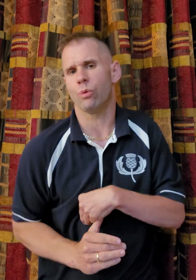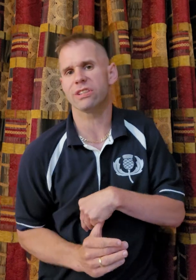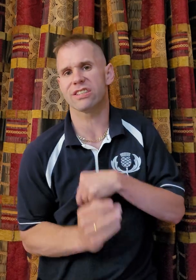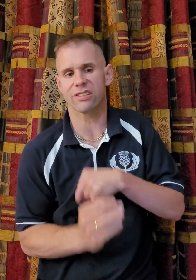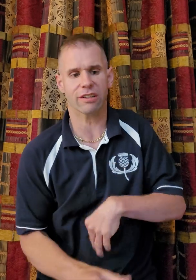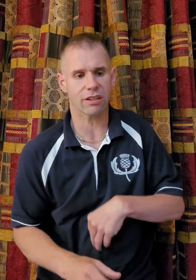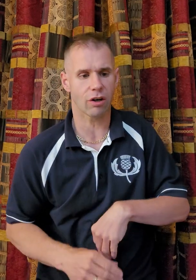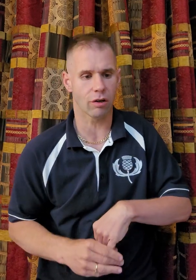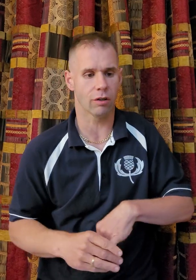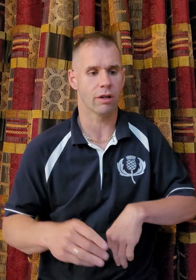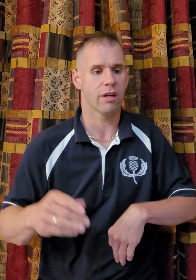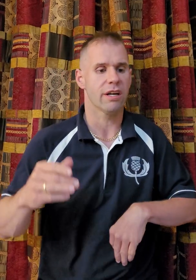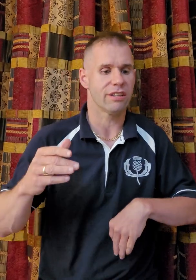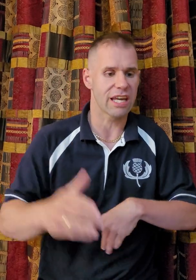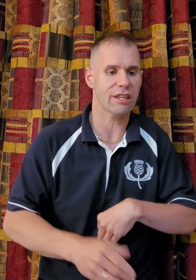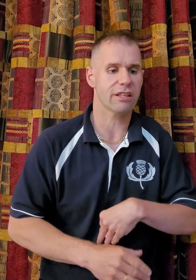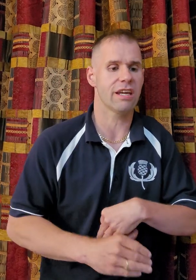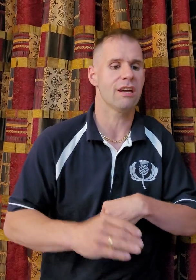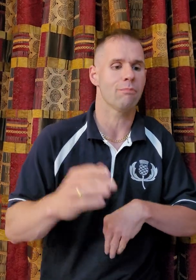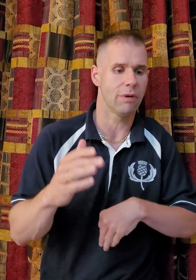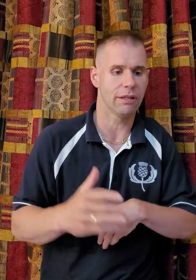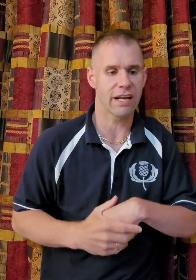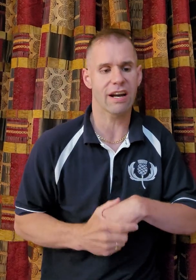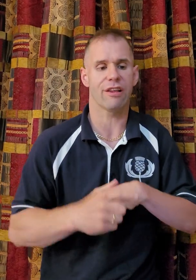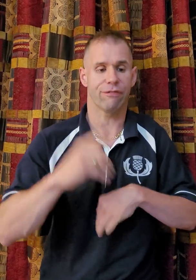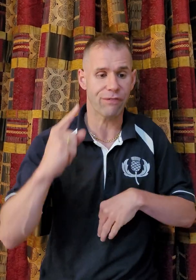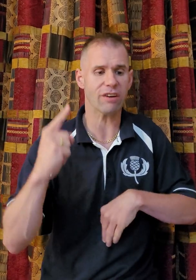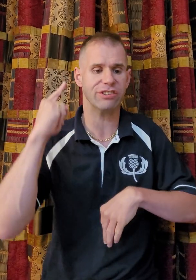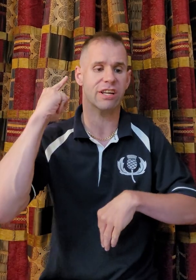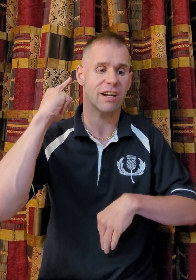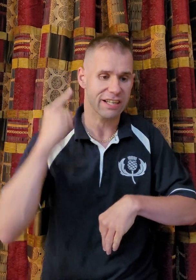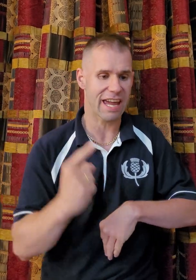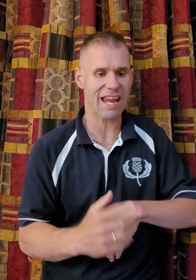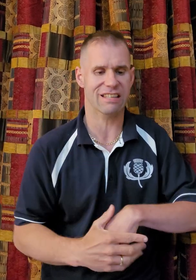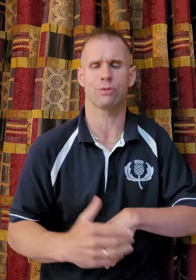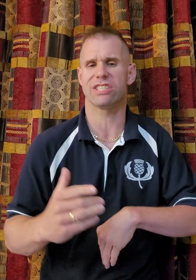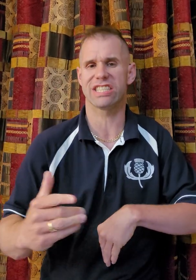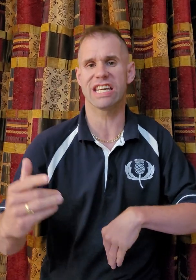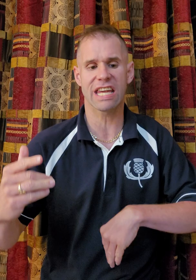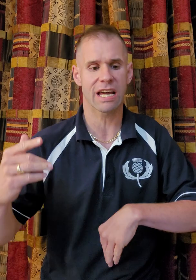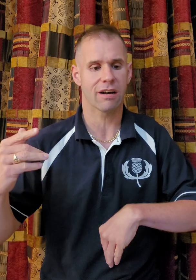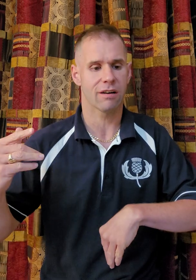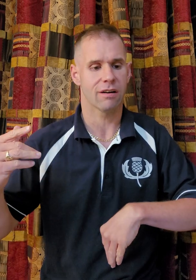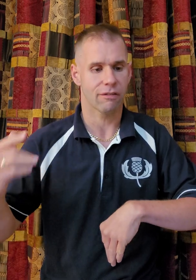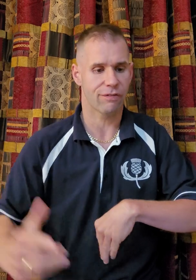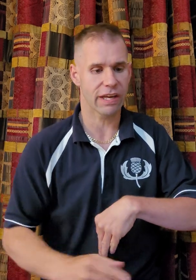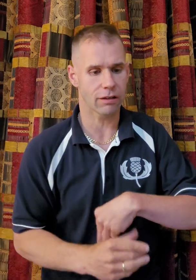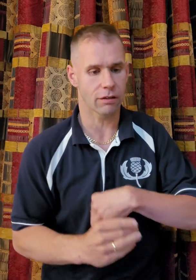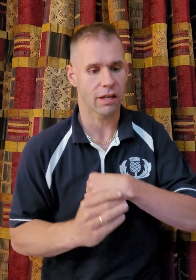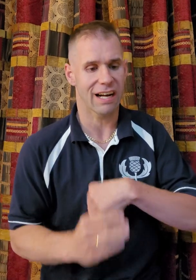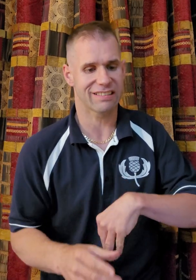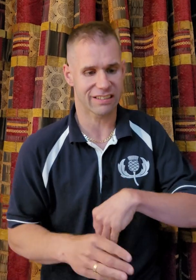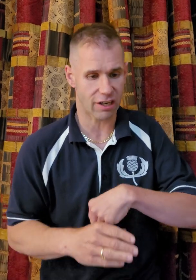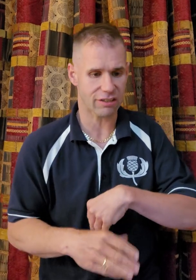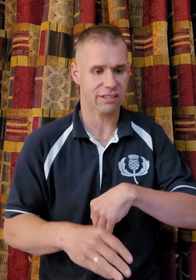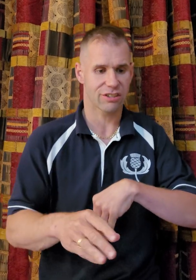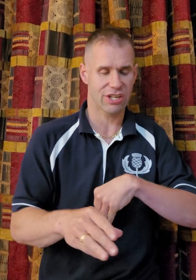to start it all. Deathly malaria. The first case would see fail as the curse